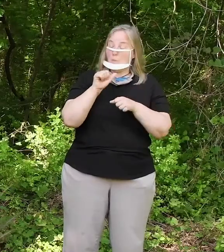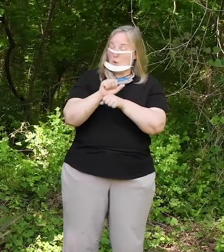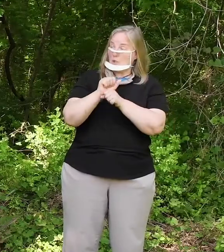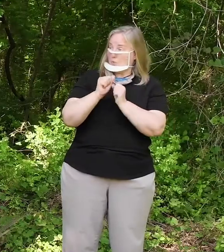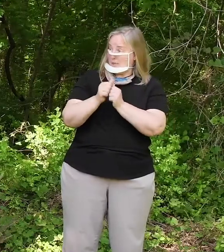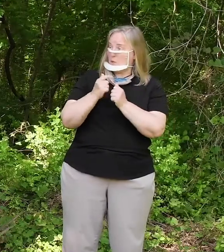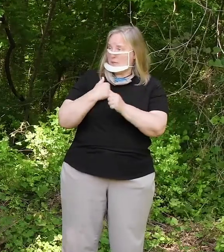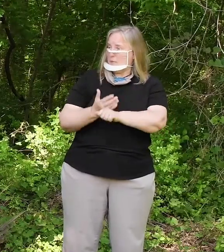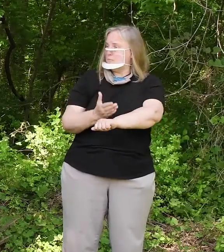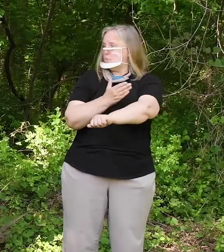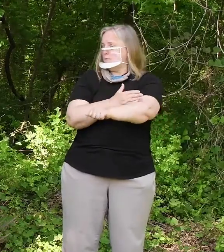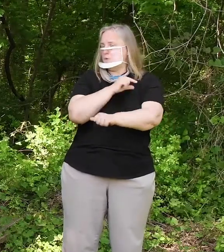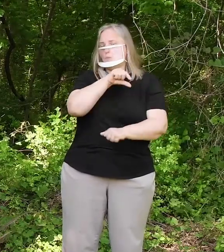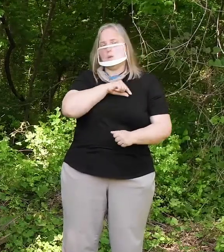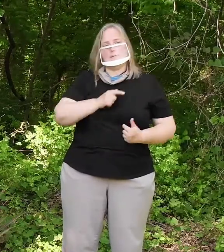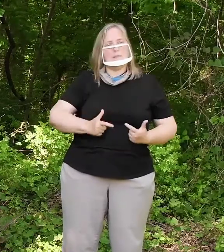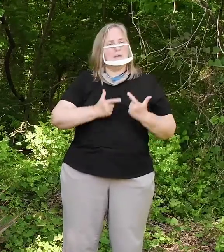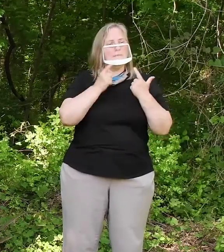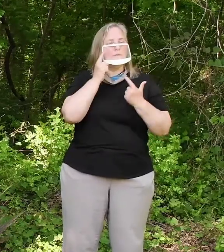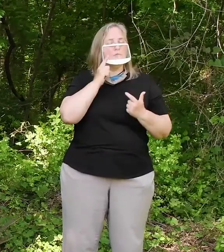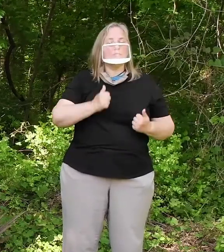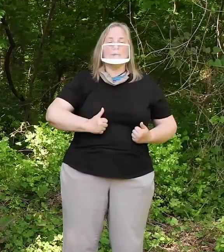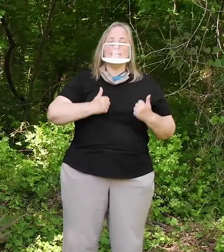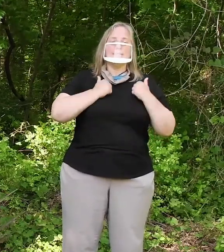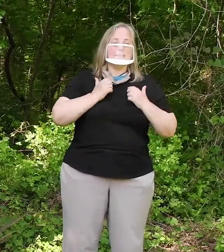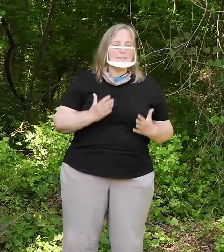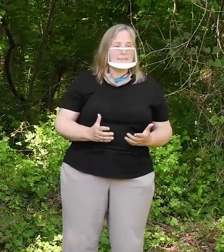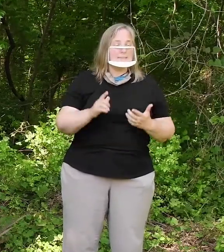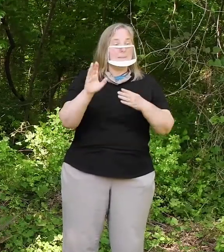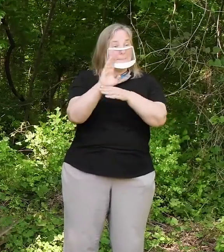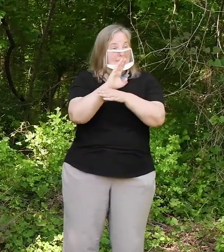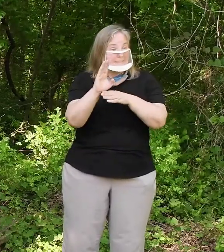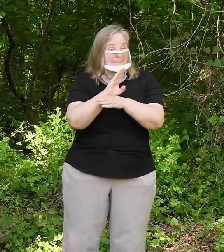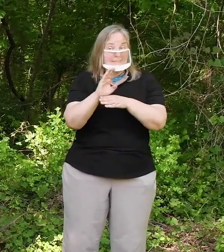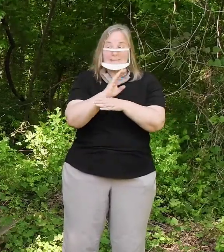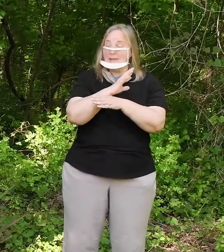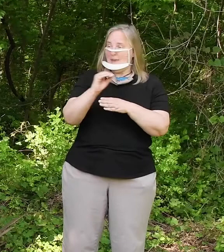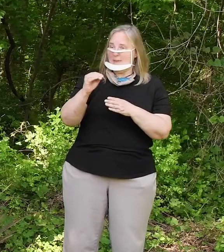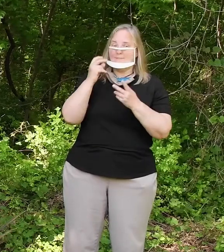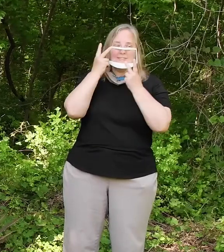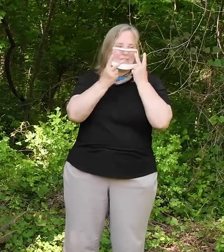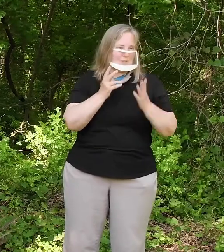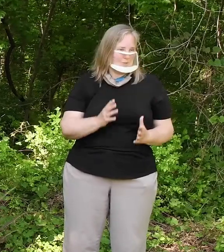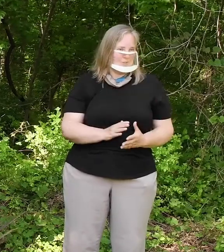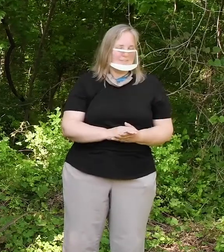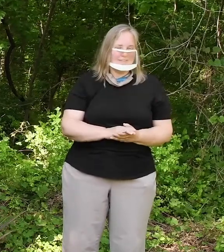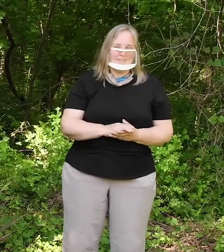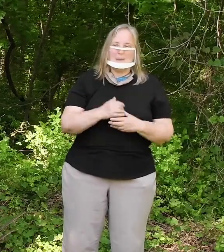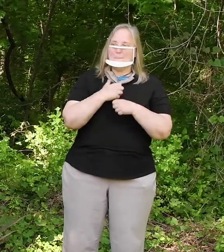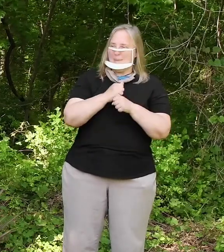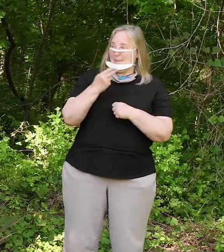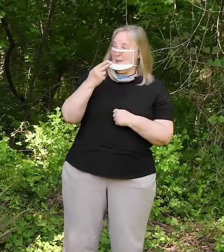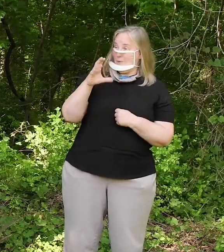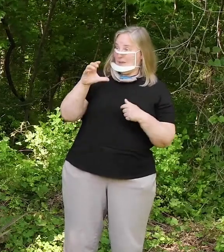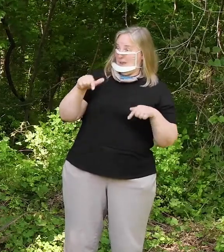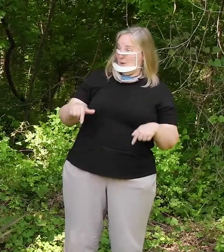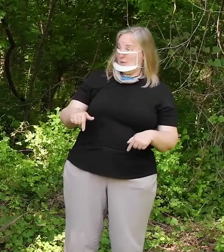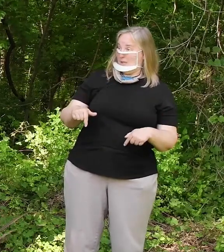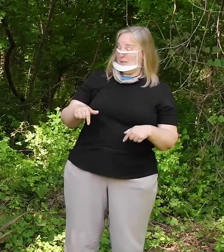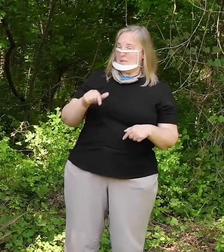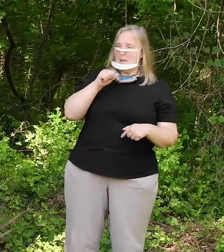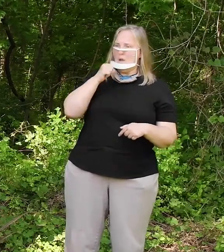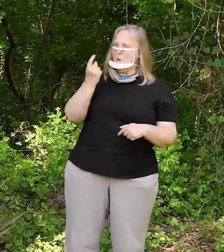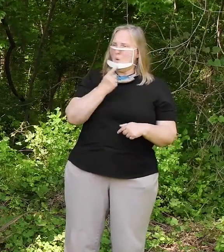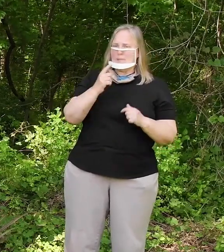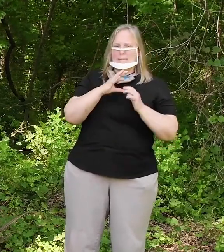the quality of life for our residents, businesses, and visitors, making Howard County not